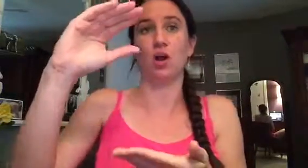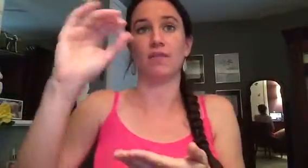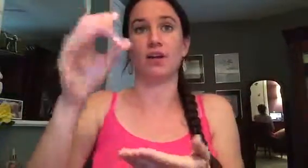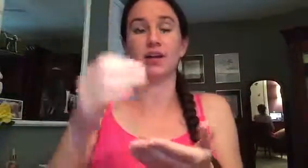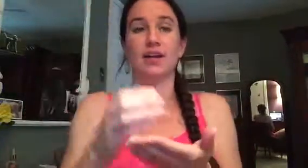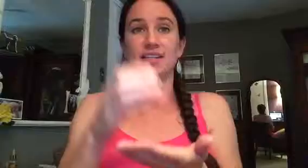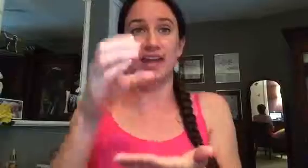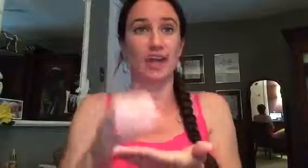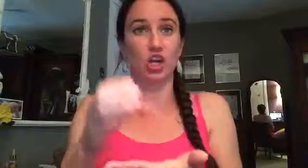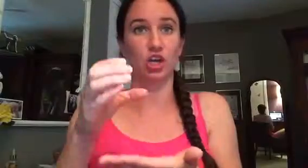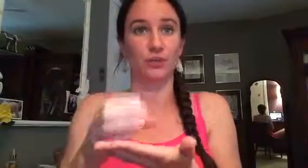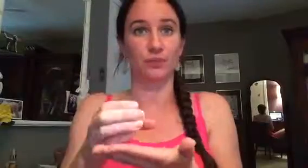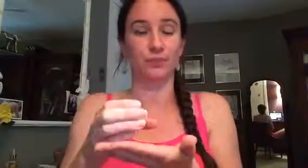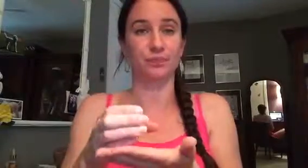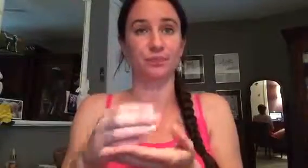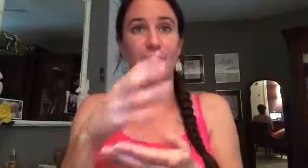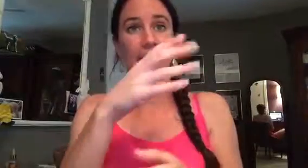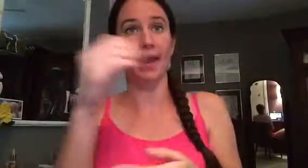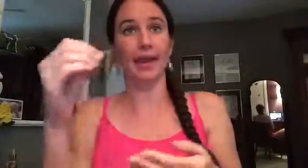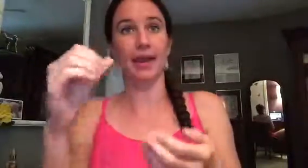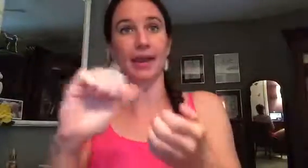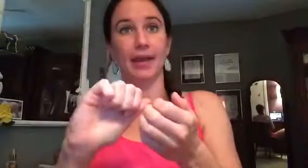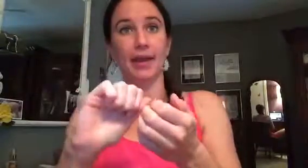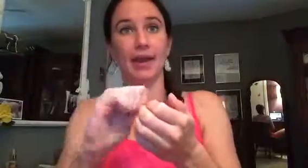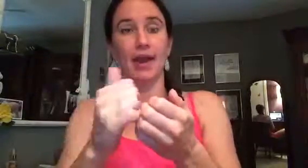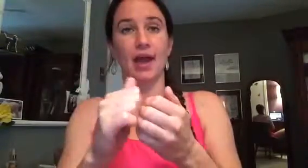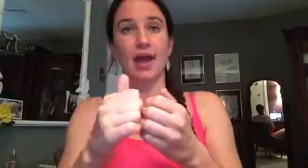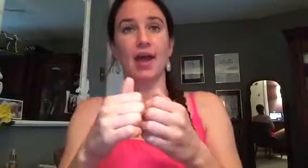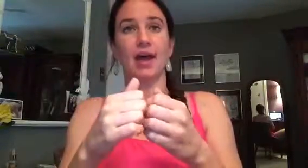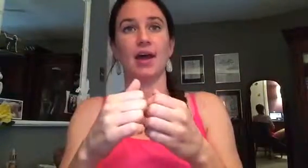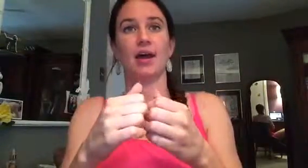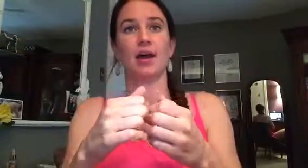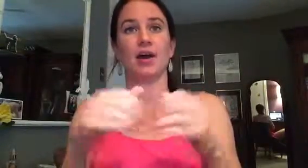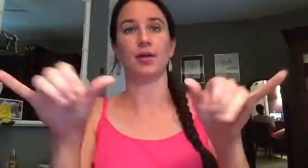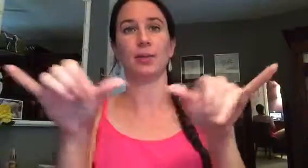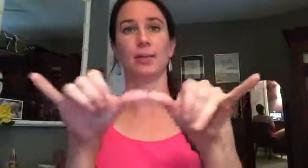and how to measure the area of a triangle.